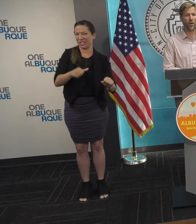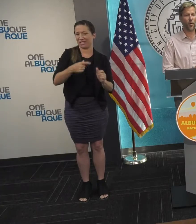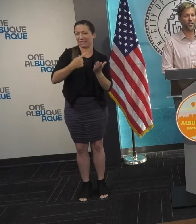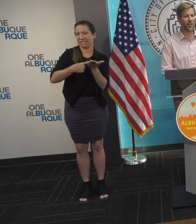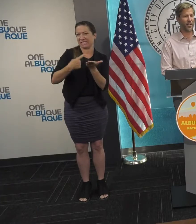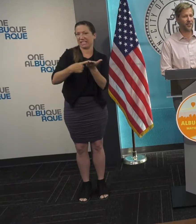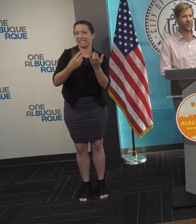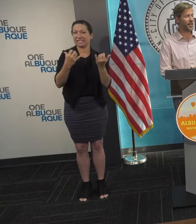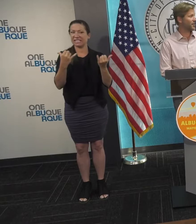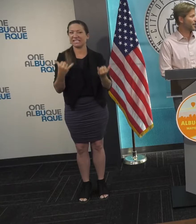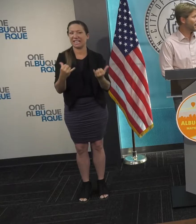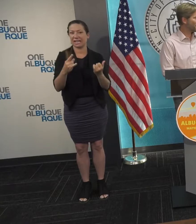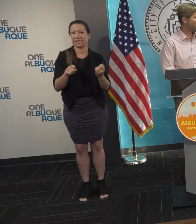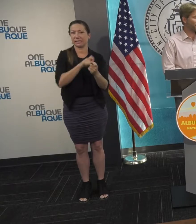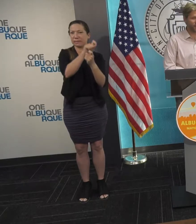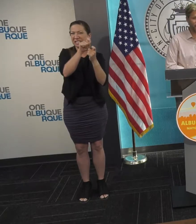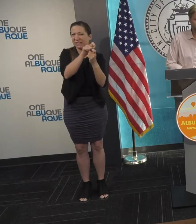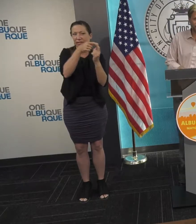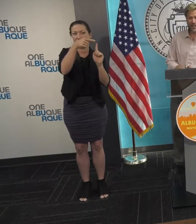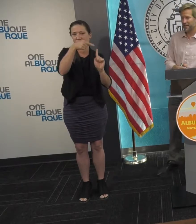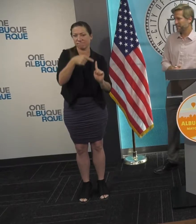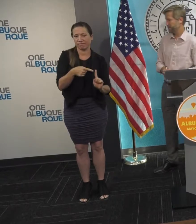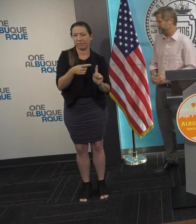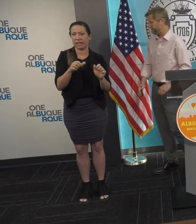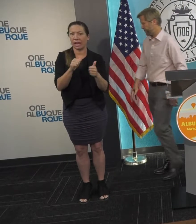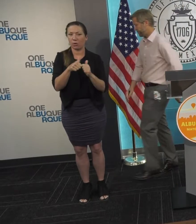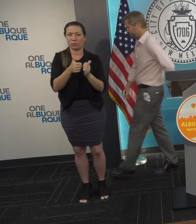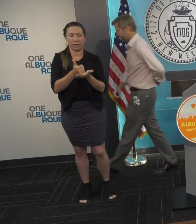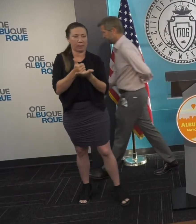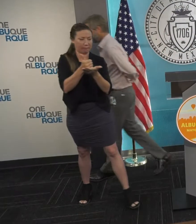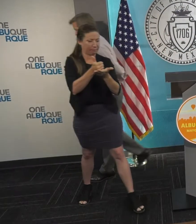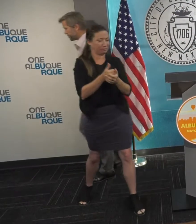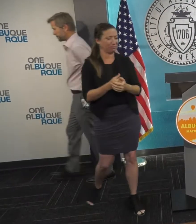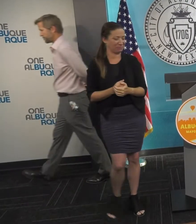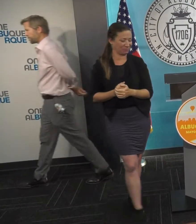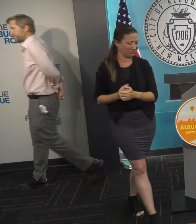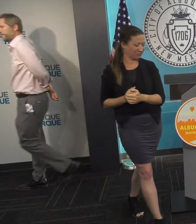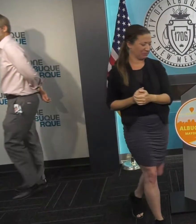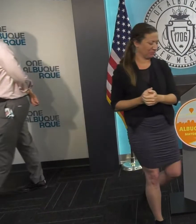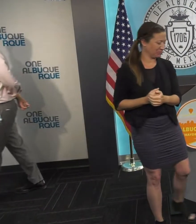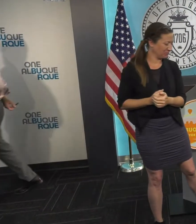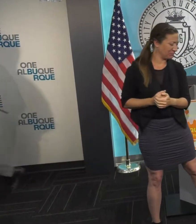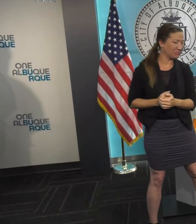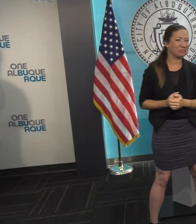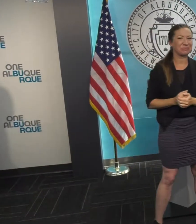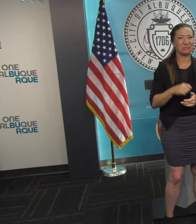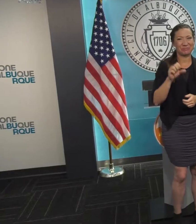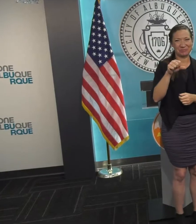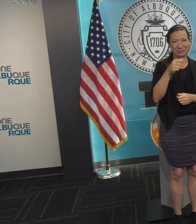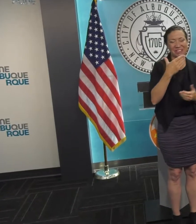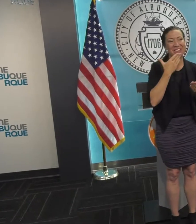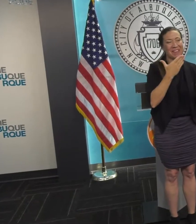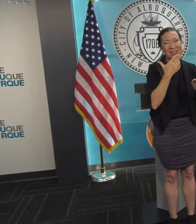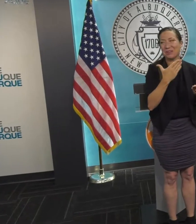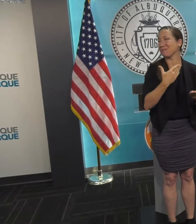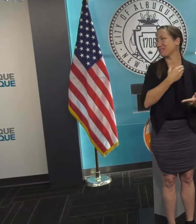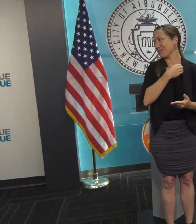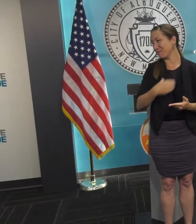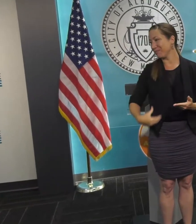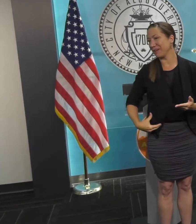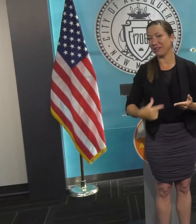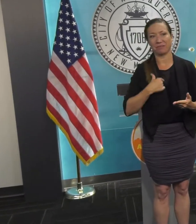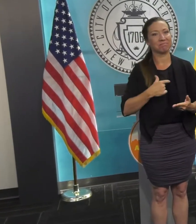into some question and answer session. Congresswoman? Absolutely. Thank you, Mr. Mayor. Very happy to talk about